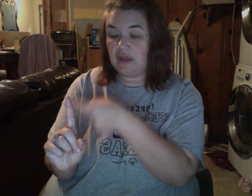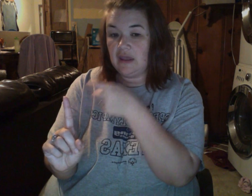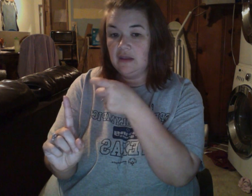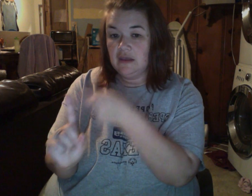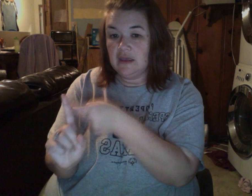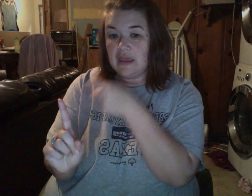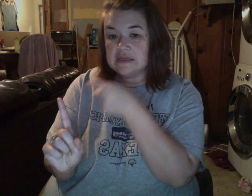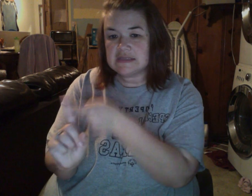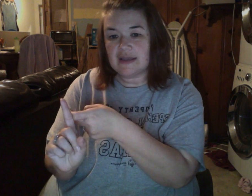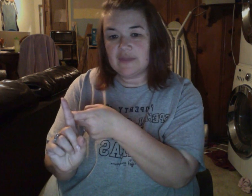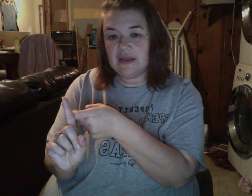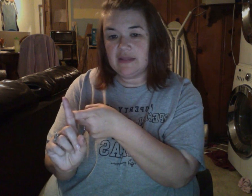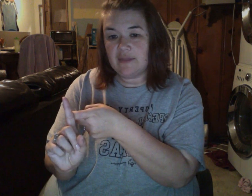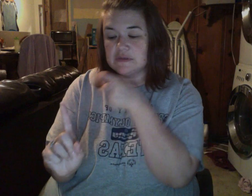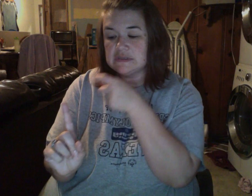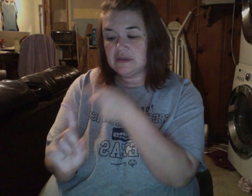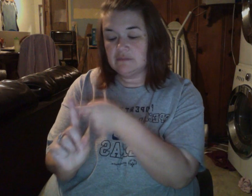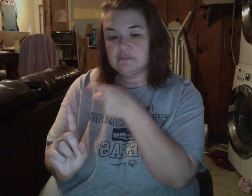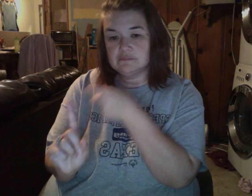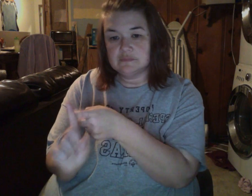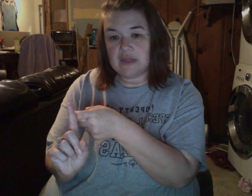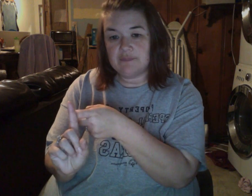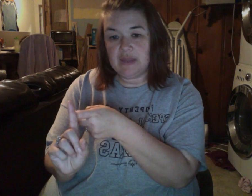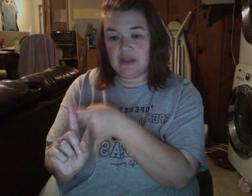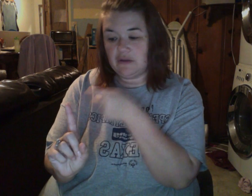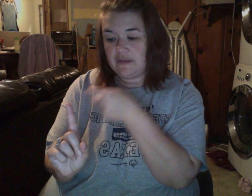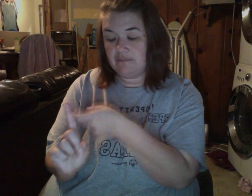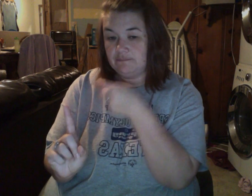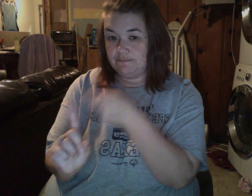Okay, and it's like I'm hitting that person. I'm picking on them.